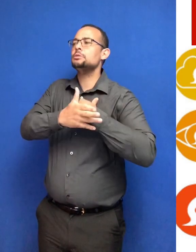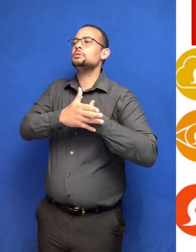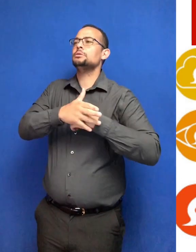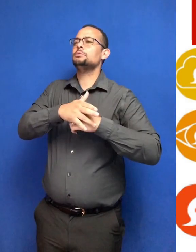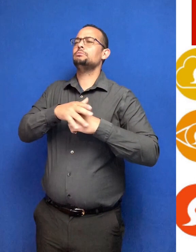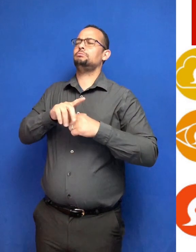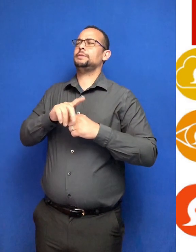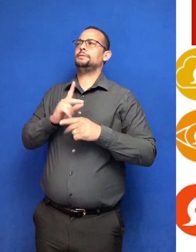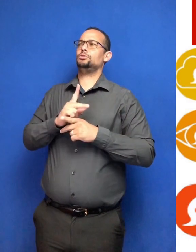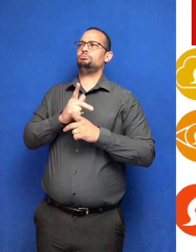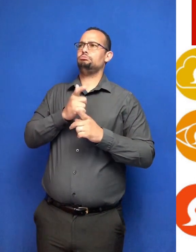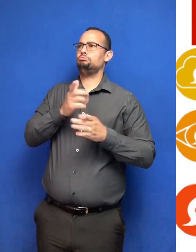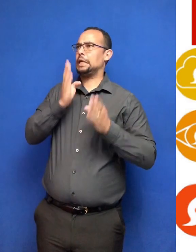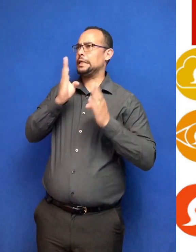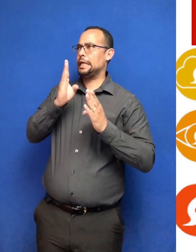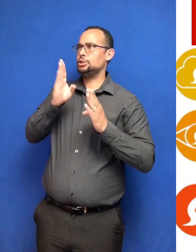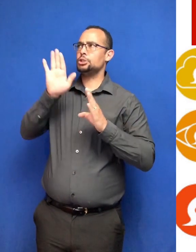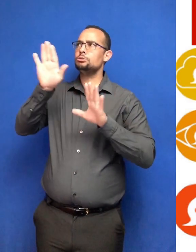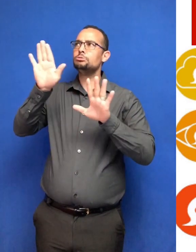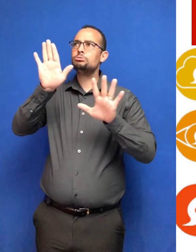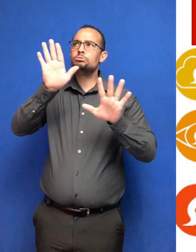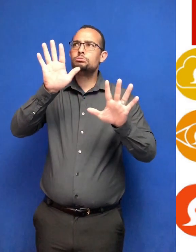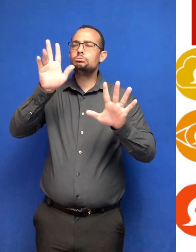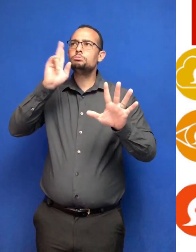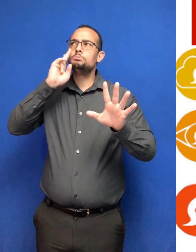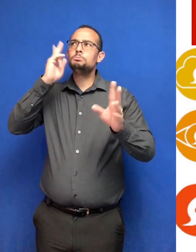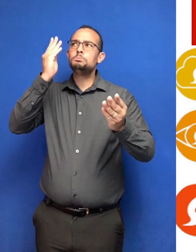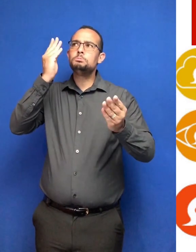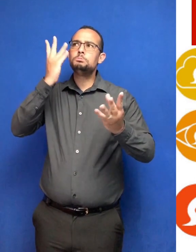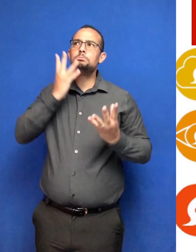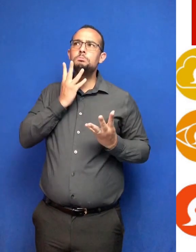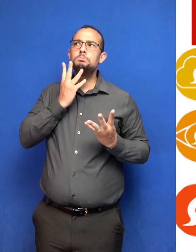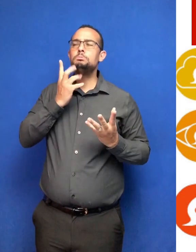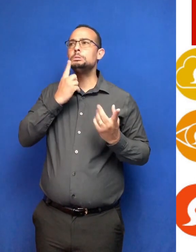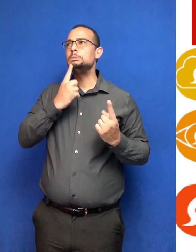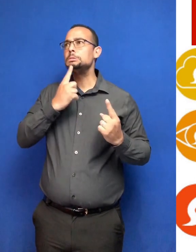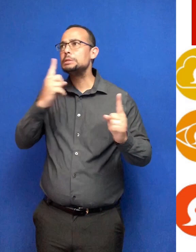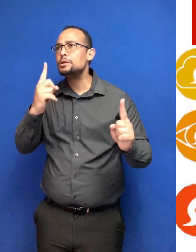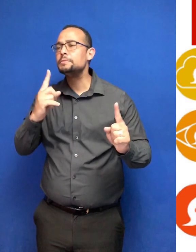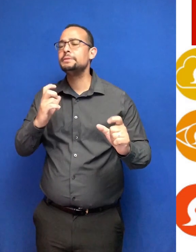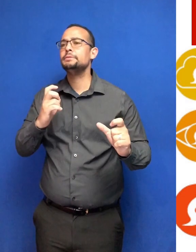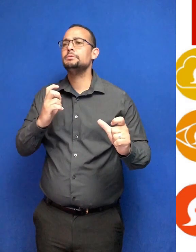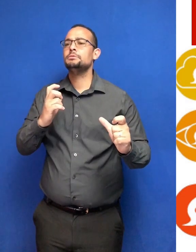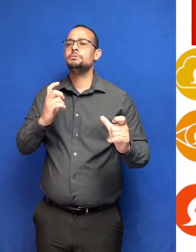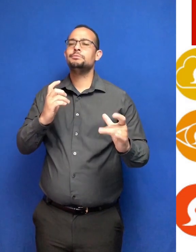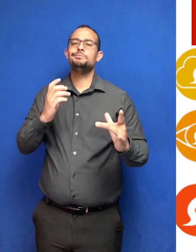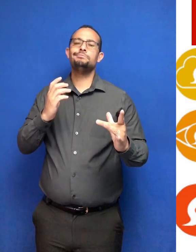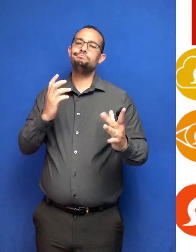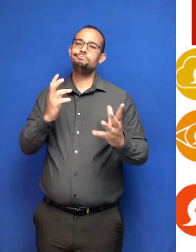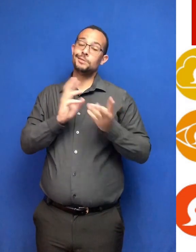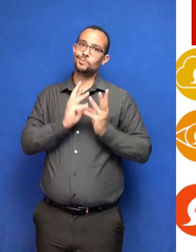in our regions, just to see what announcements are being made and what updates come